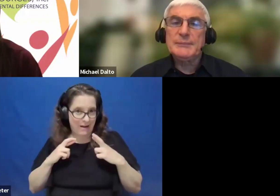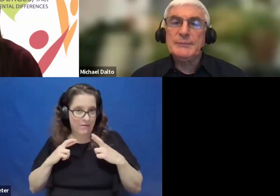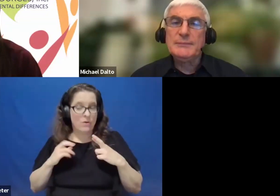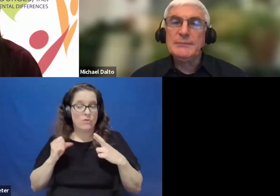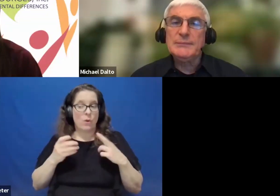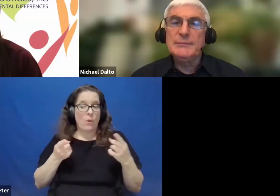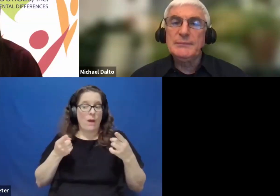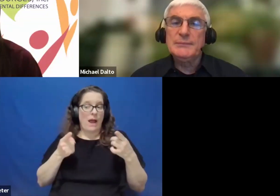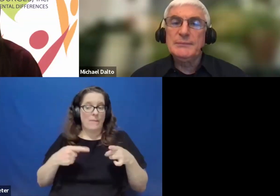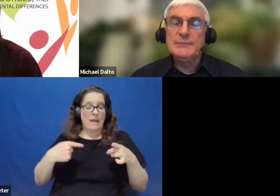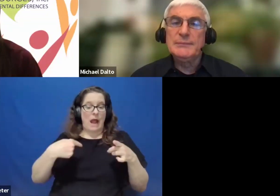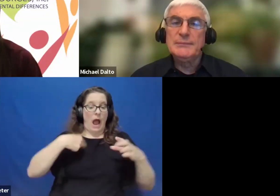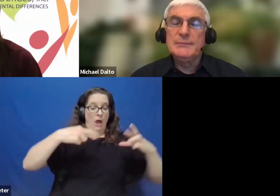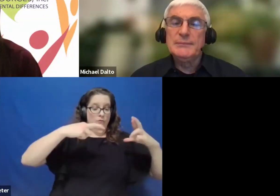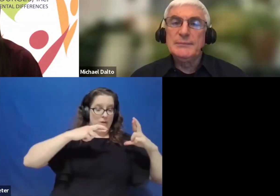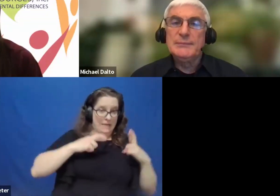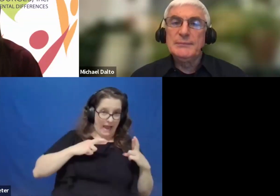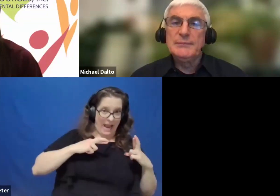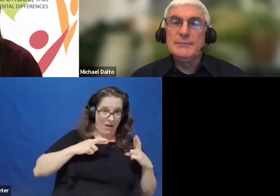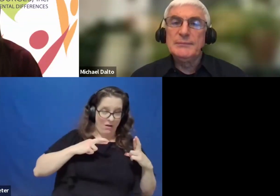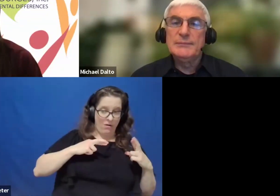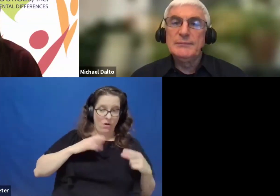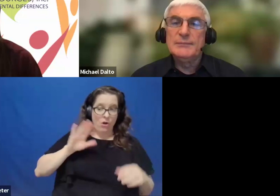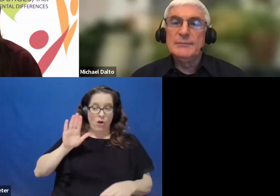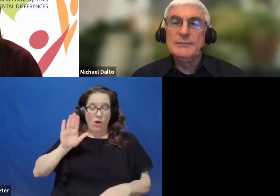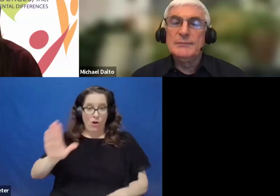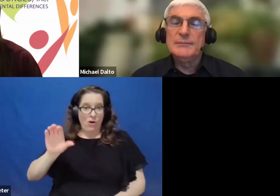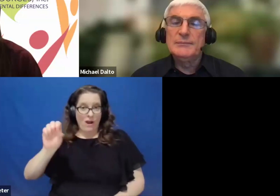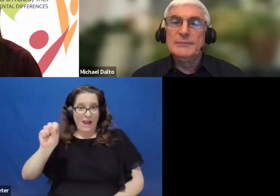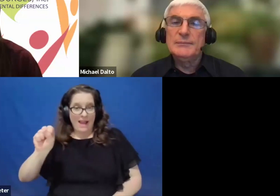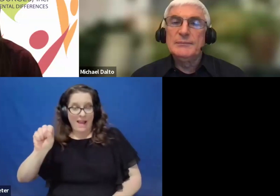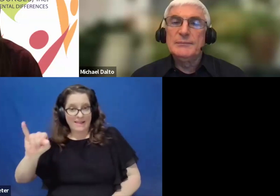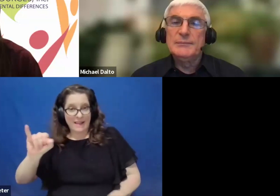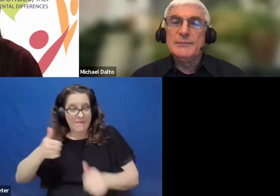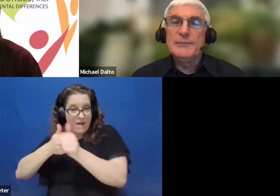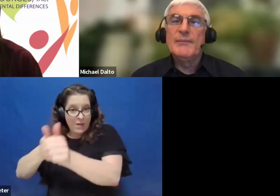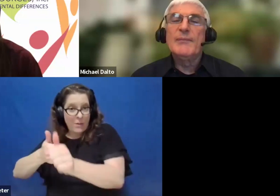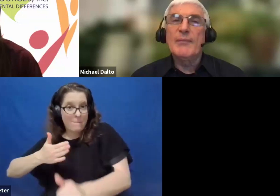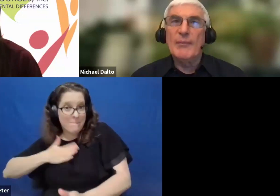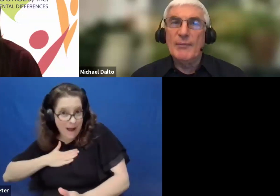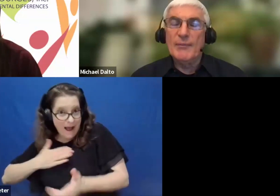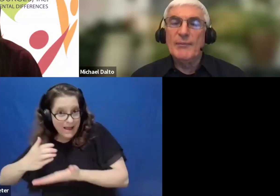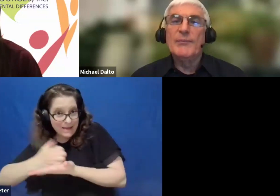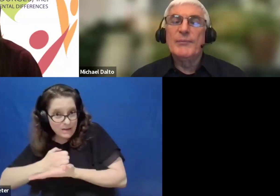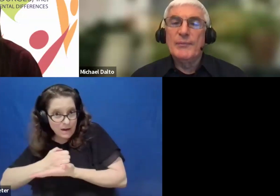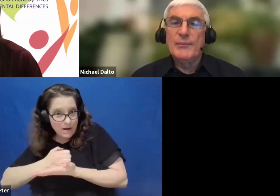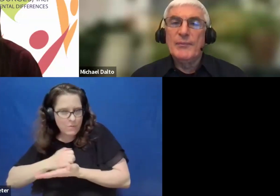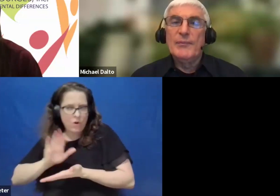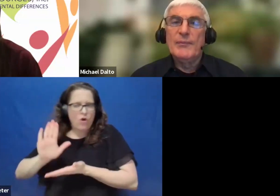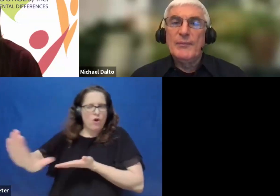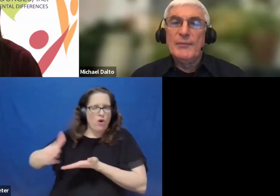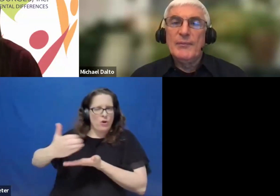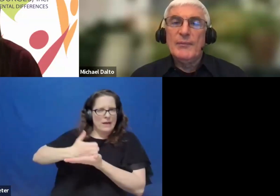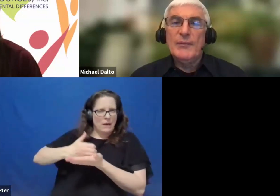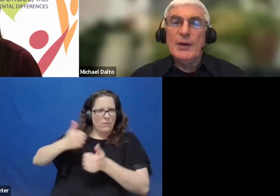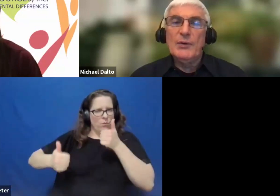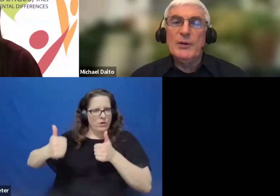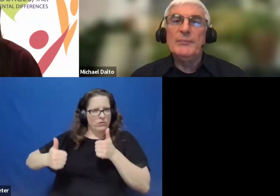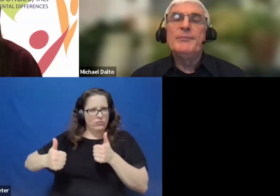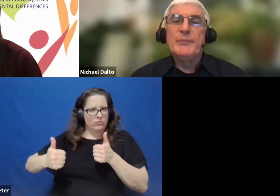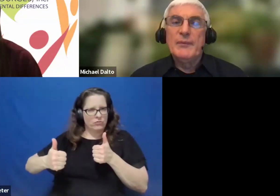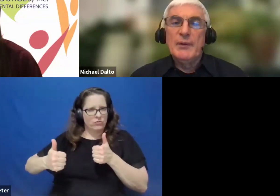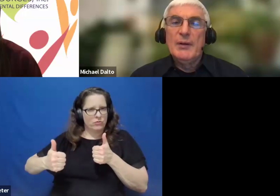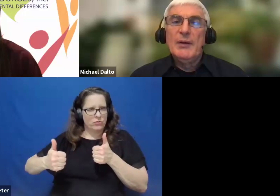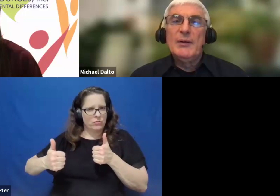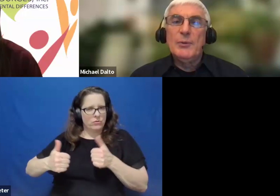her SSDI go by my income at that time or based on her current